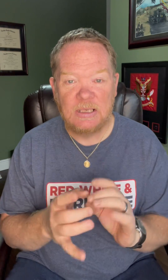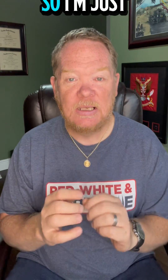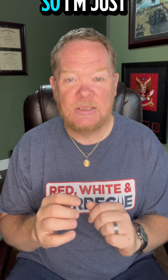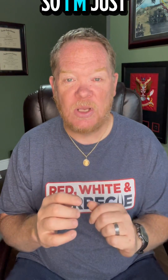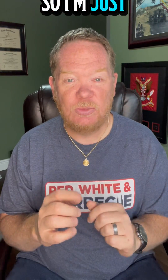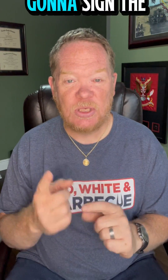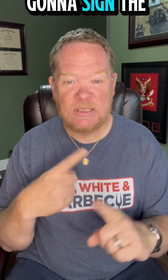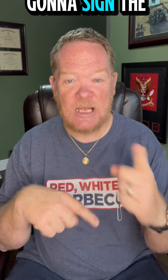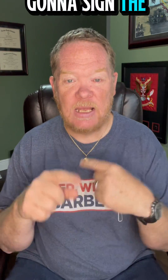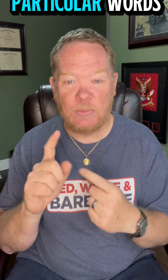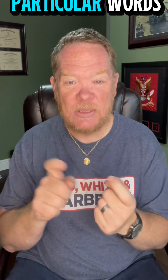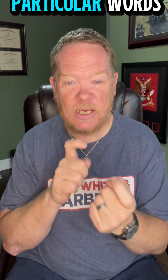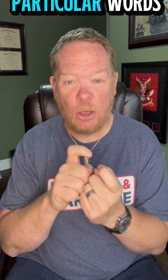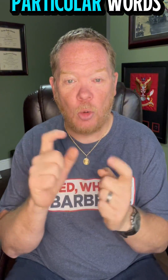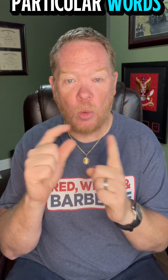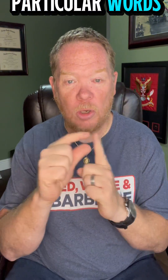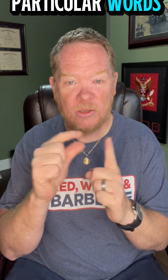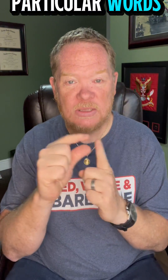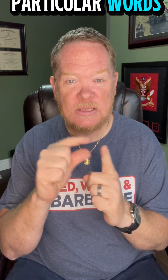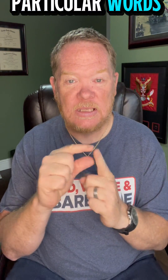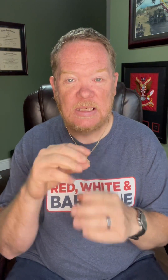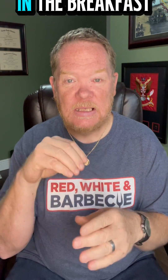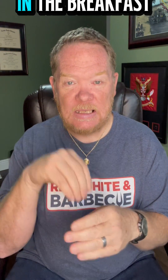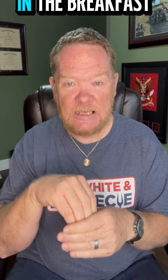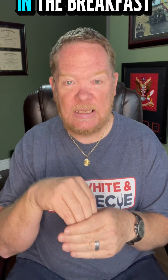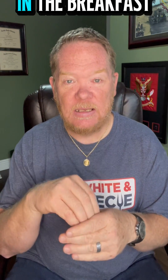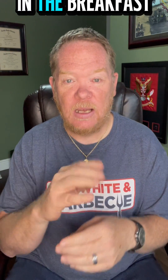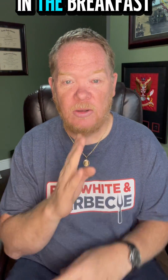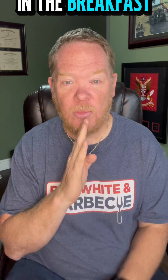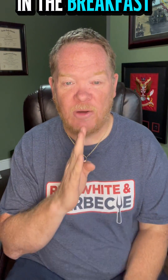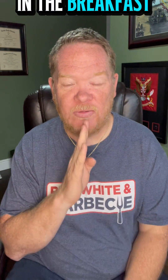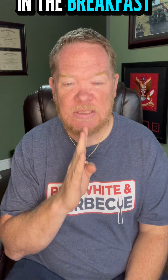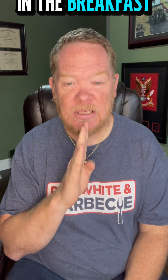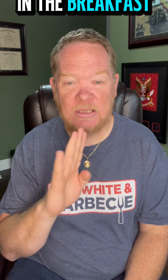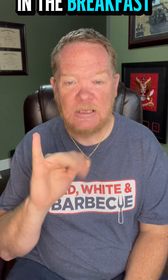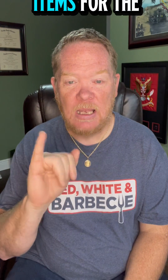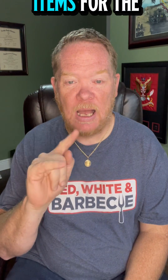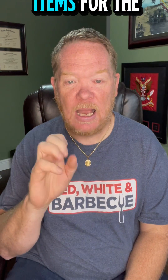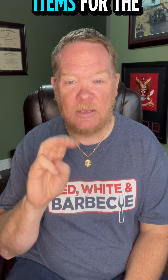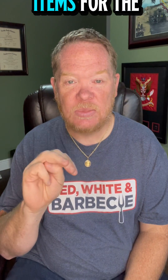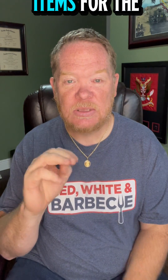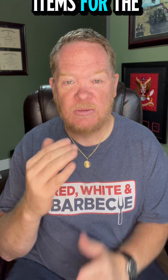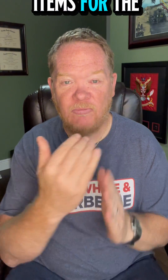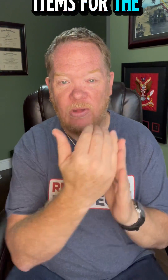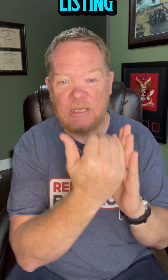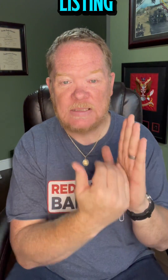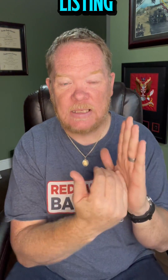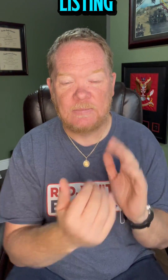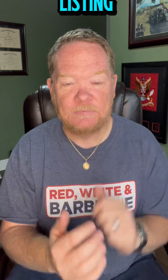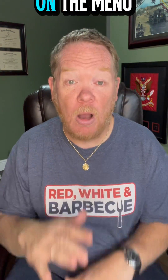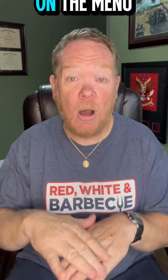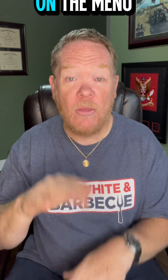So I'm just going to sign the particular words in the breakfast items for the listing on the